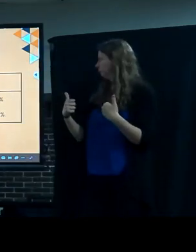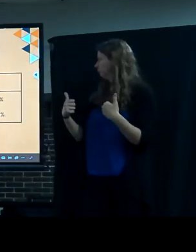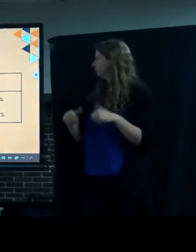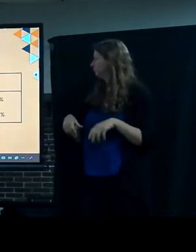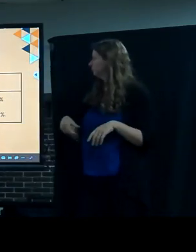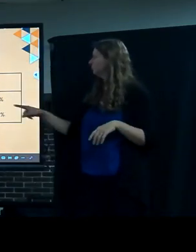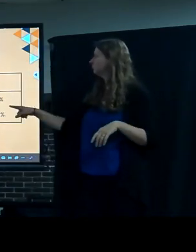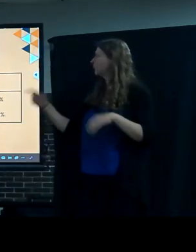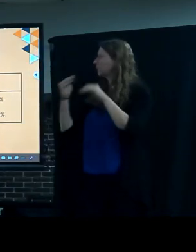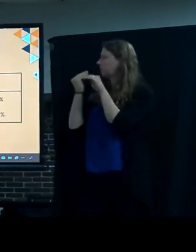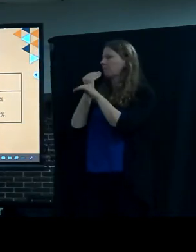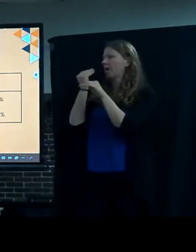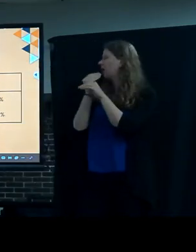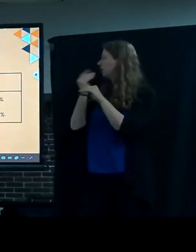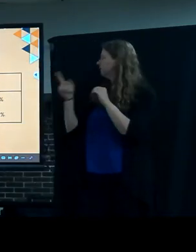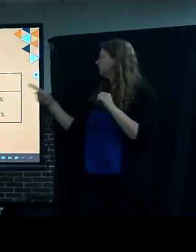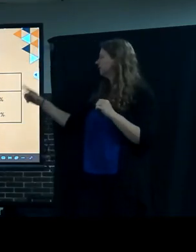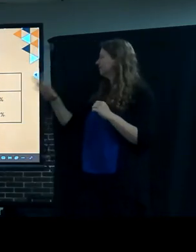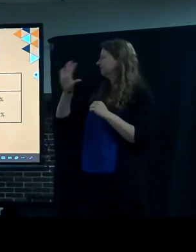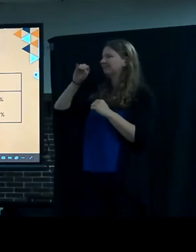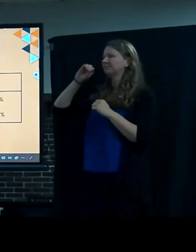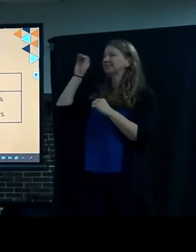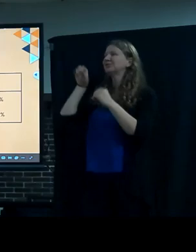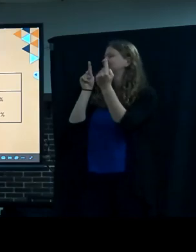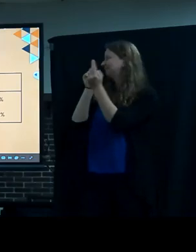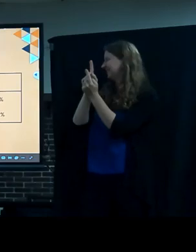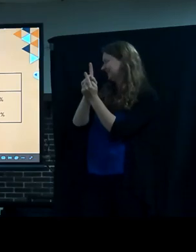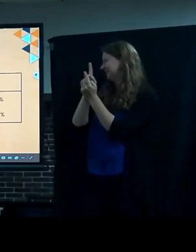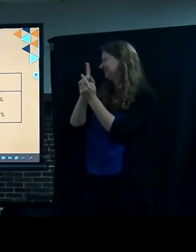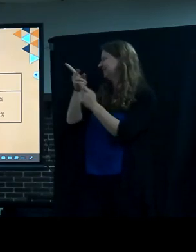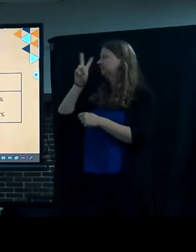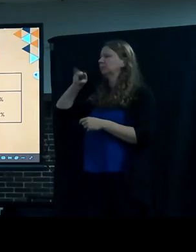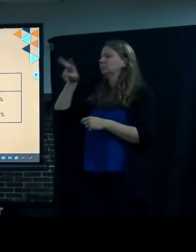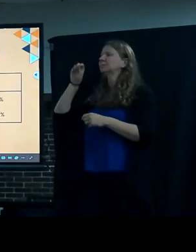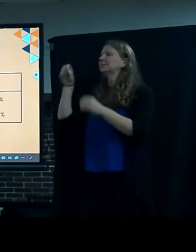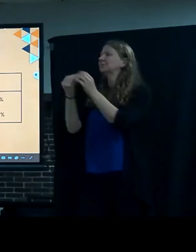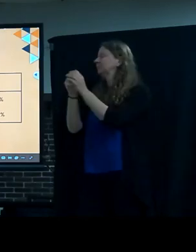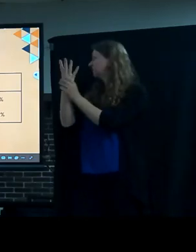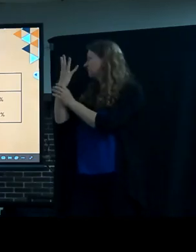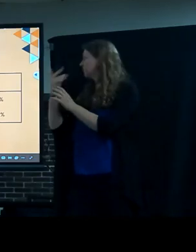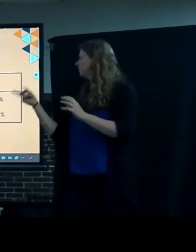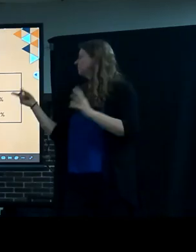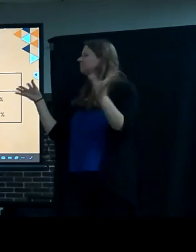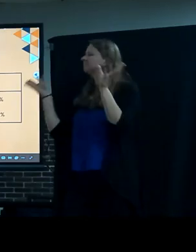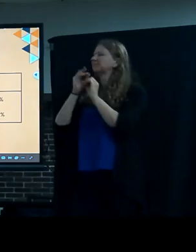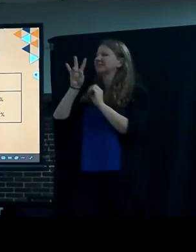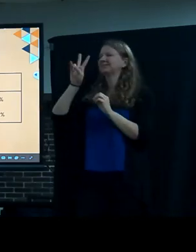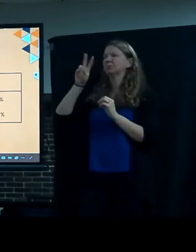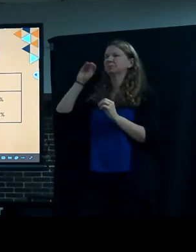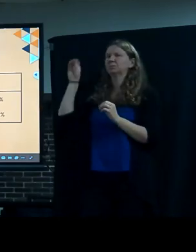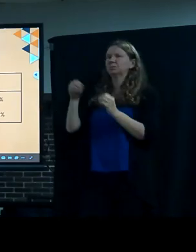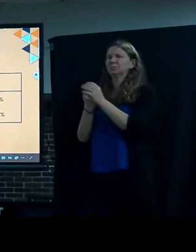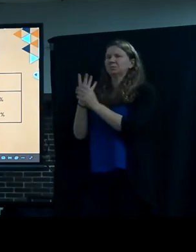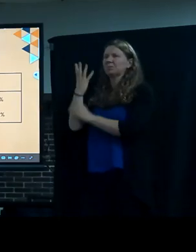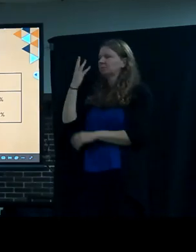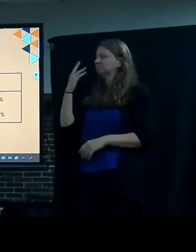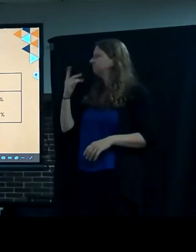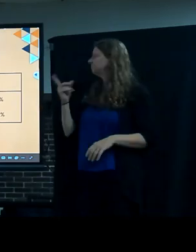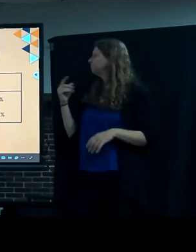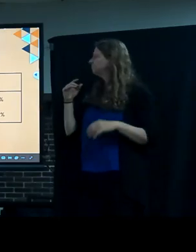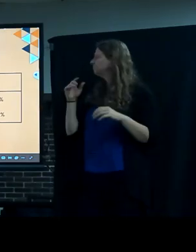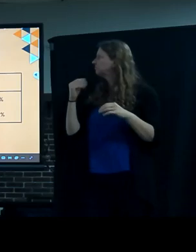our elementary department was 84%. Then for math, 50% of them met their projected growth, 22%